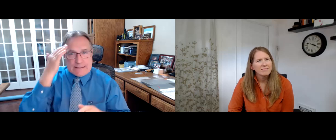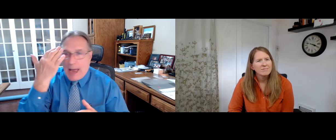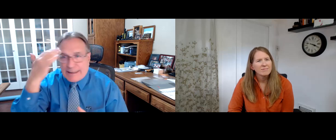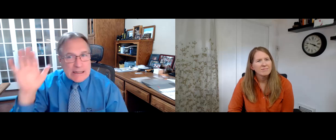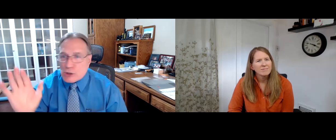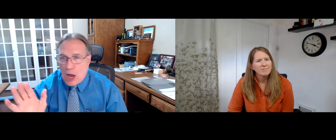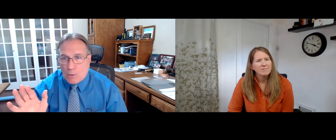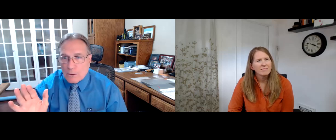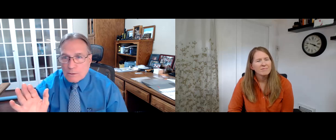I didn't know.